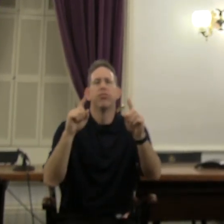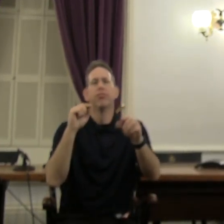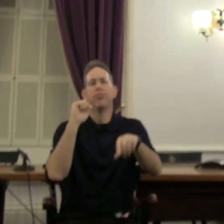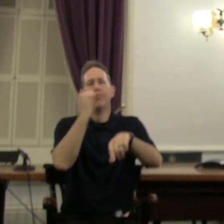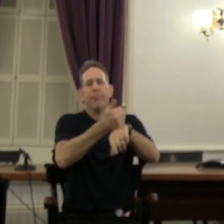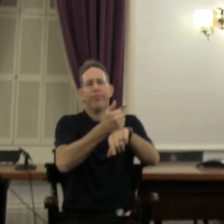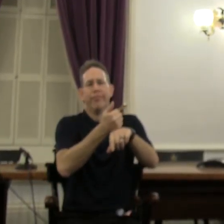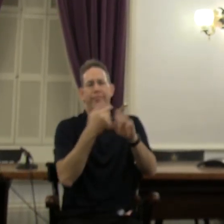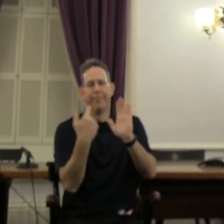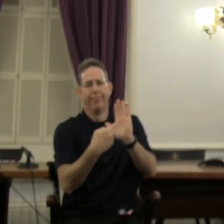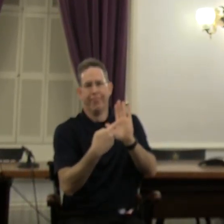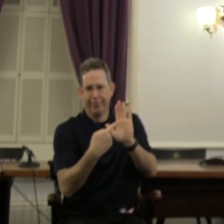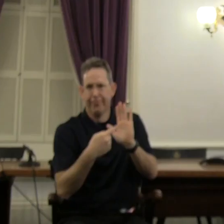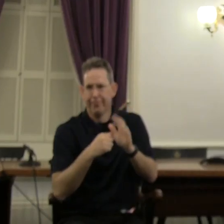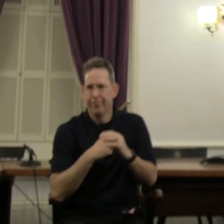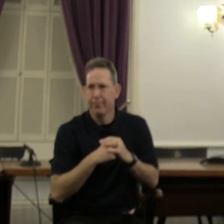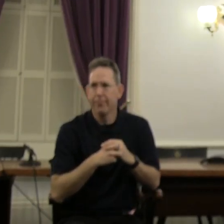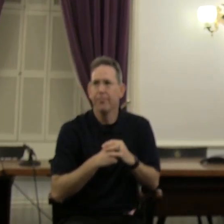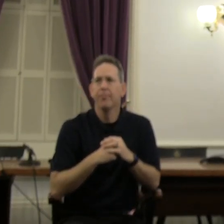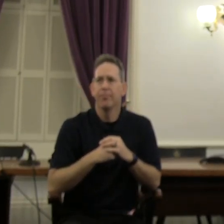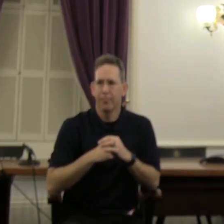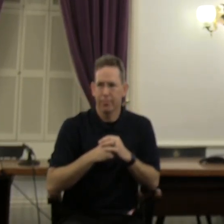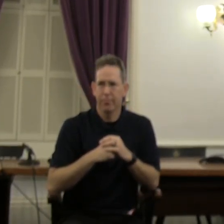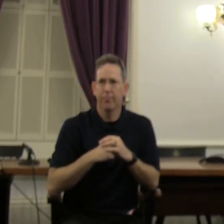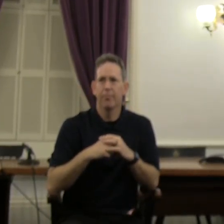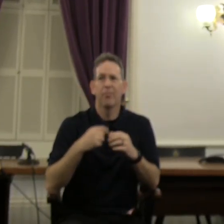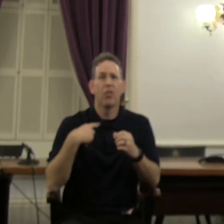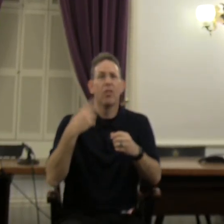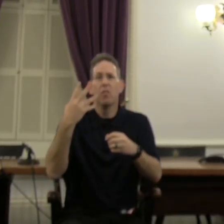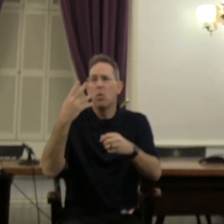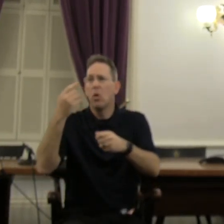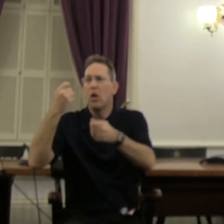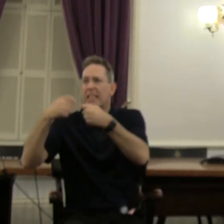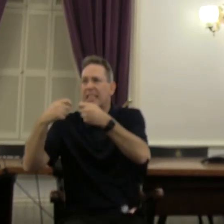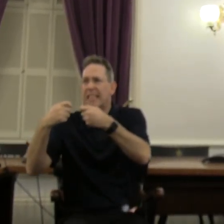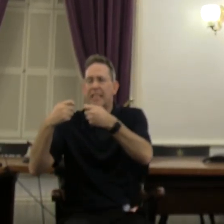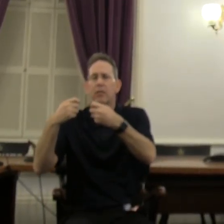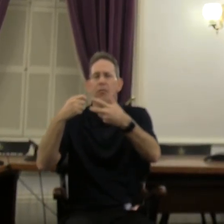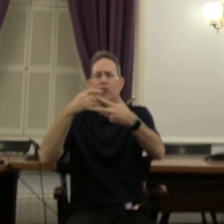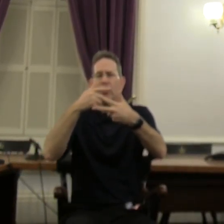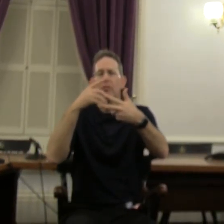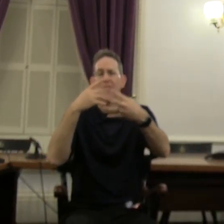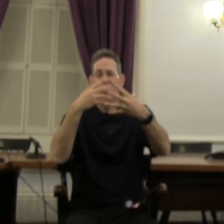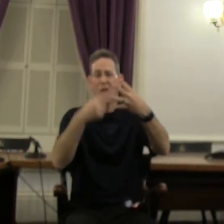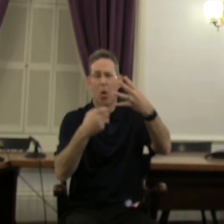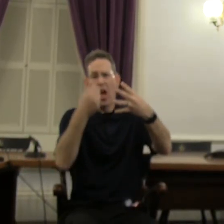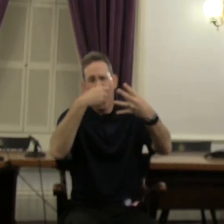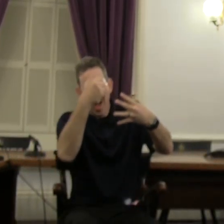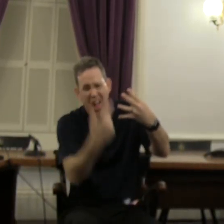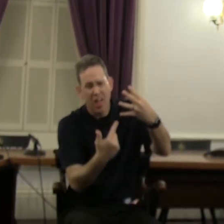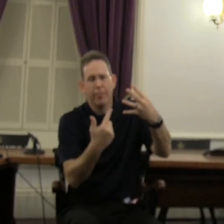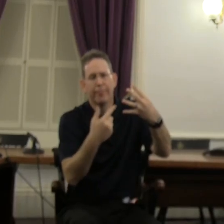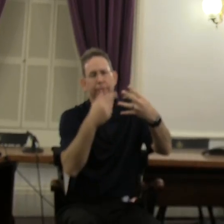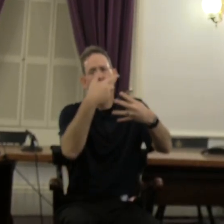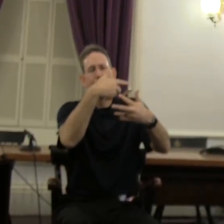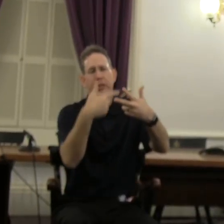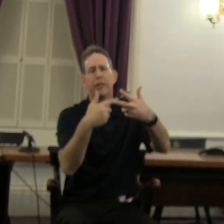Advocates worked on these changes for many years. Not an exaggeration. And